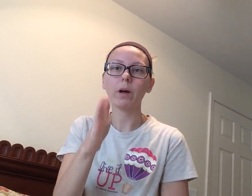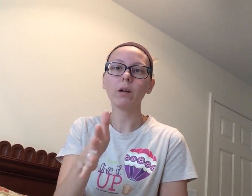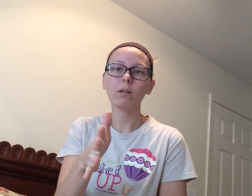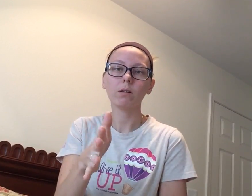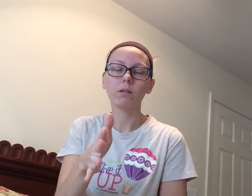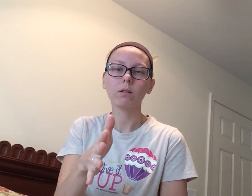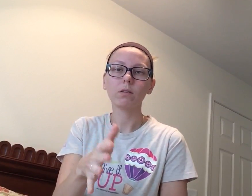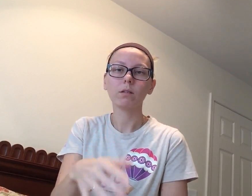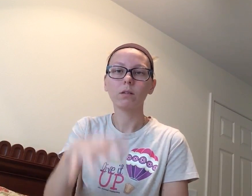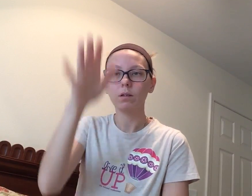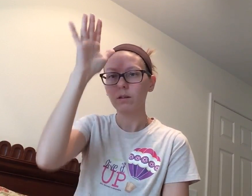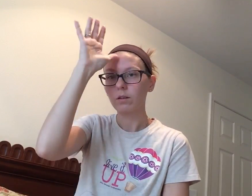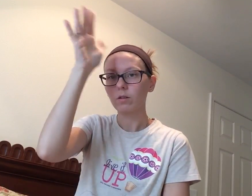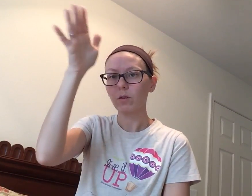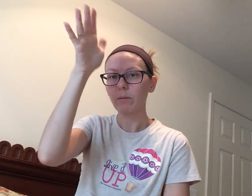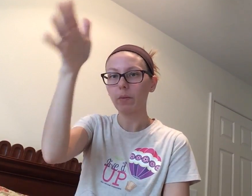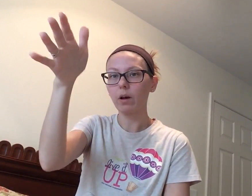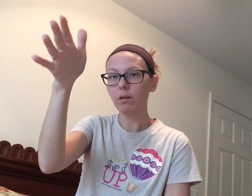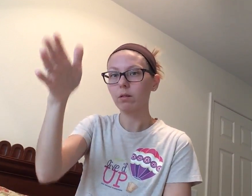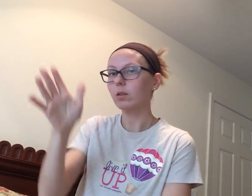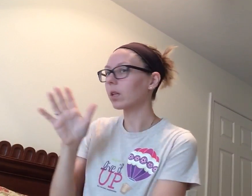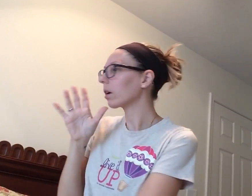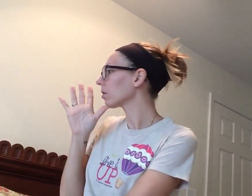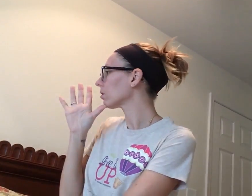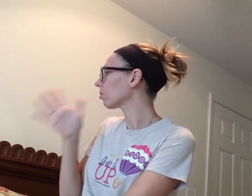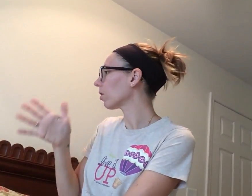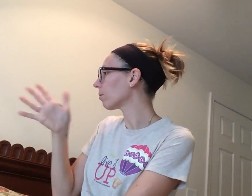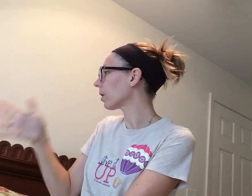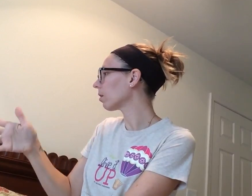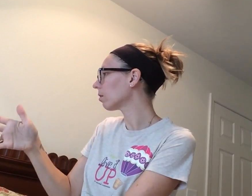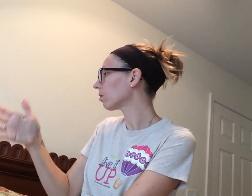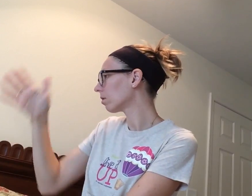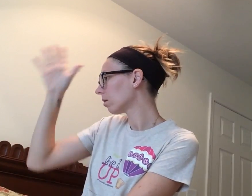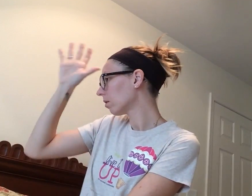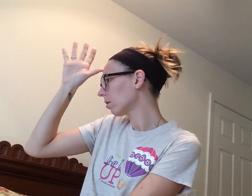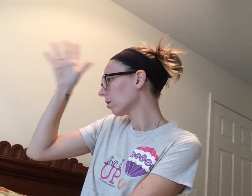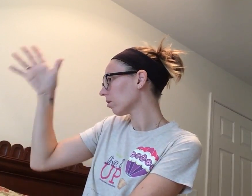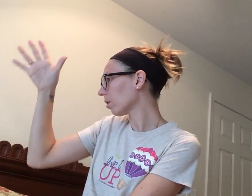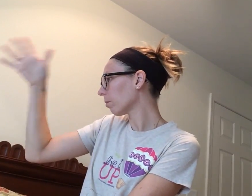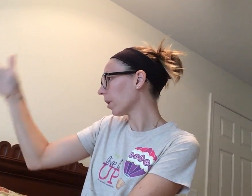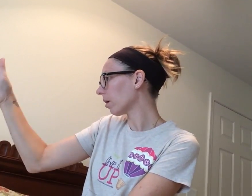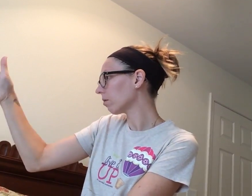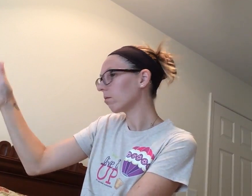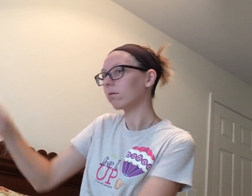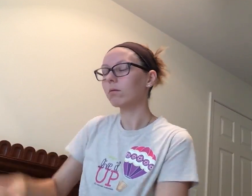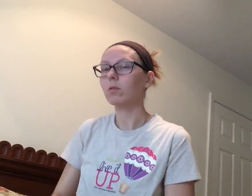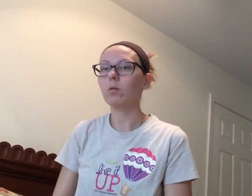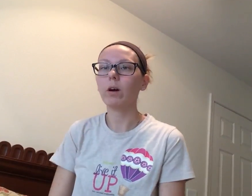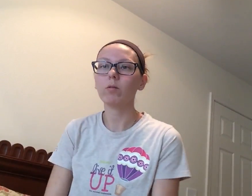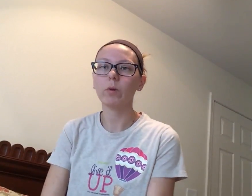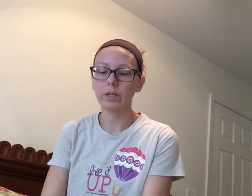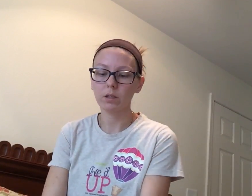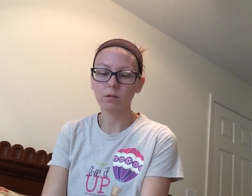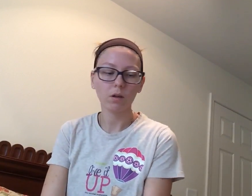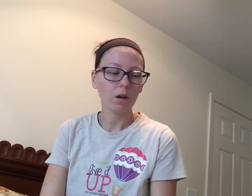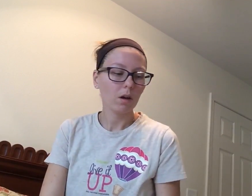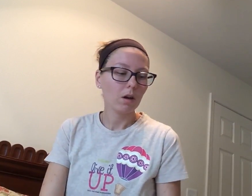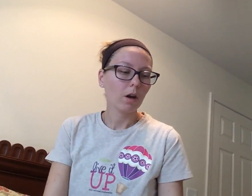Grandma, Grandpa. There's that Grandma, Grandpa. So out twice.